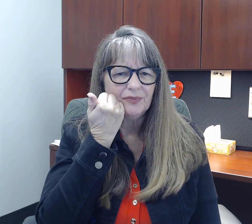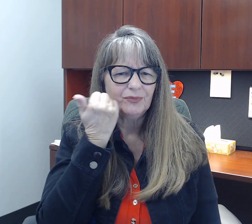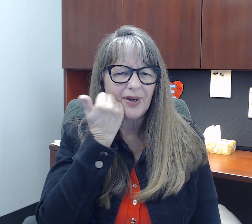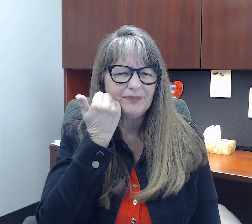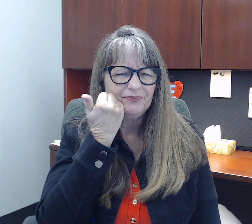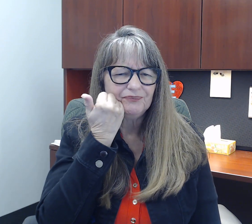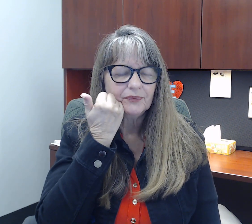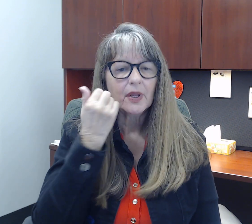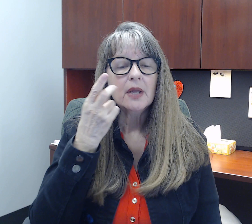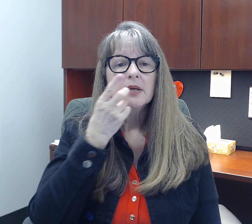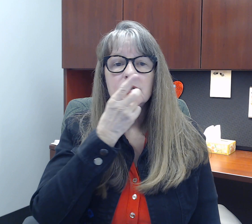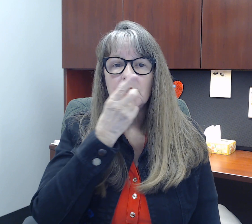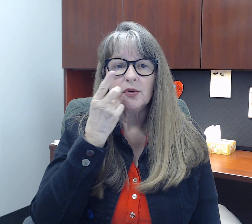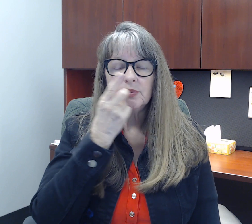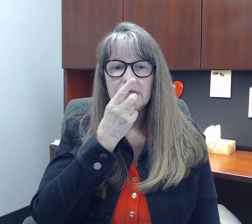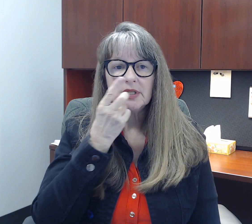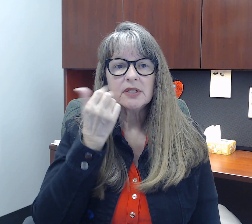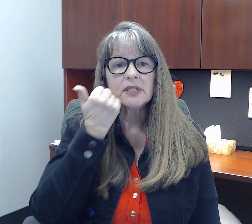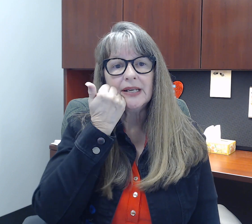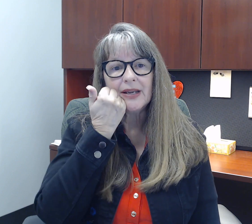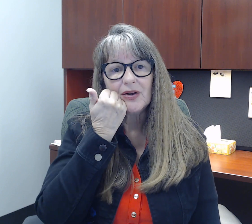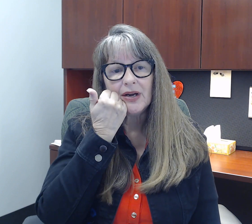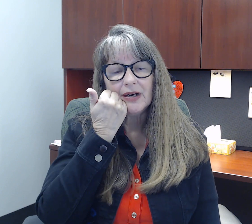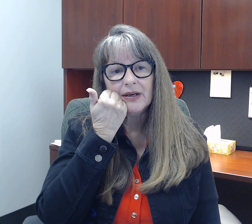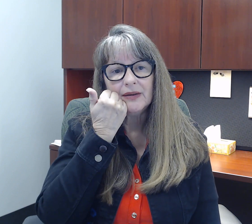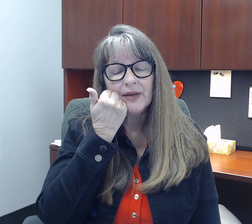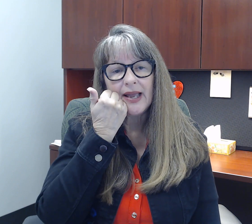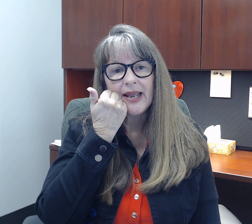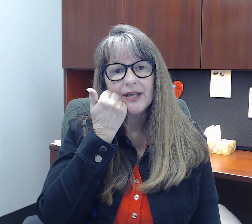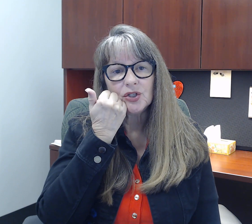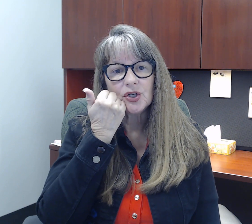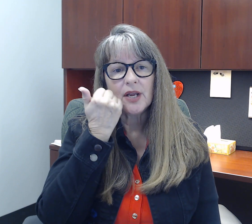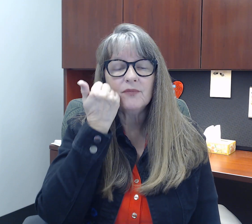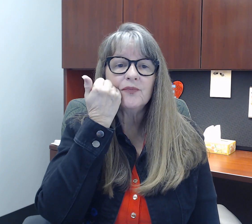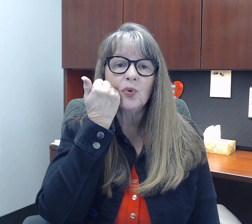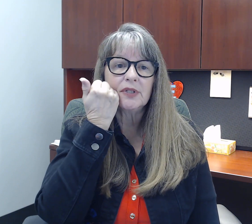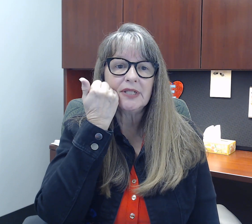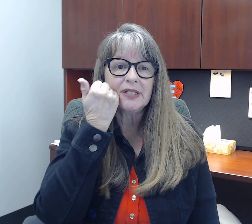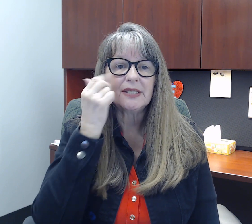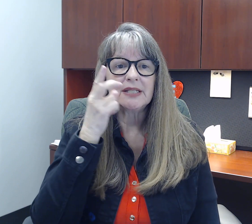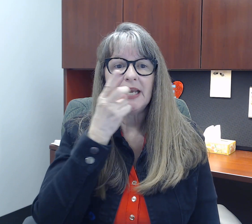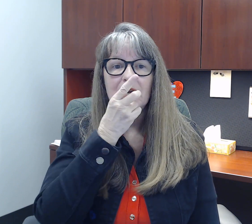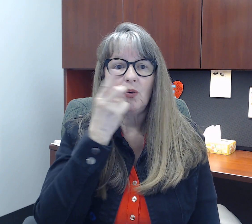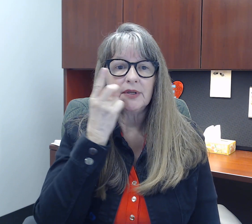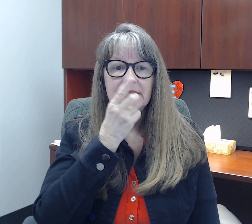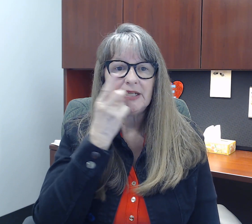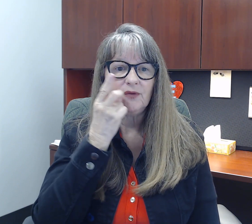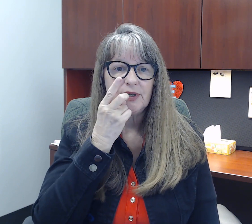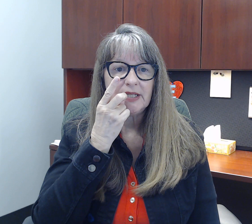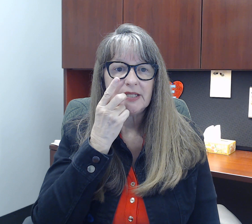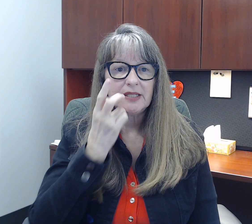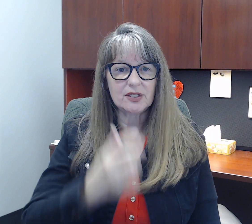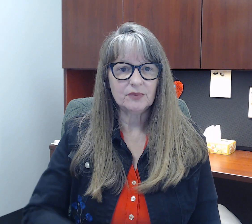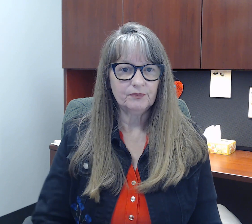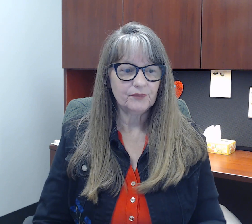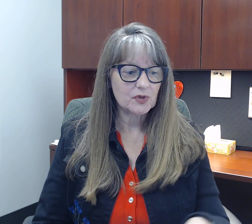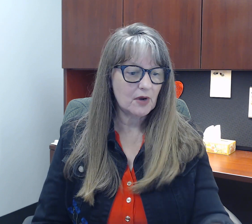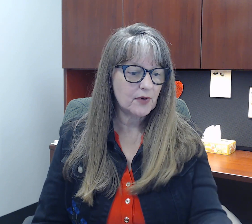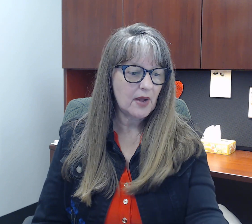right? So dentist and A hand shape for dentist, or D for dentist. So I forgot that